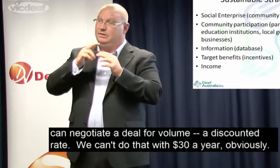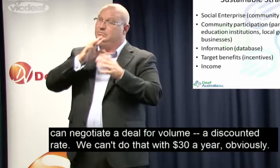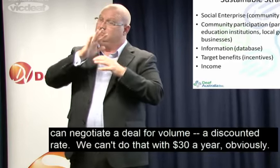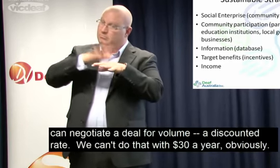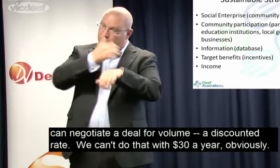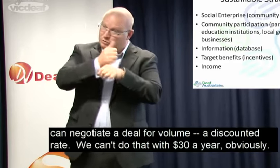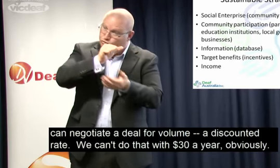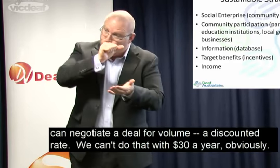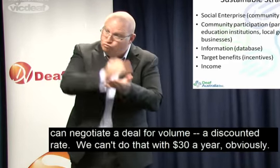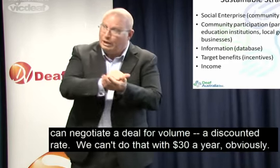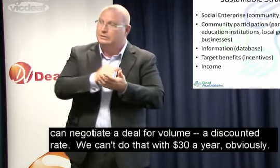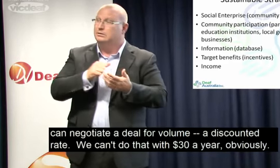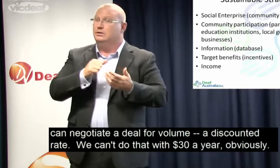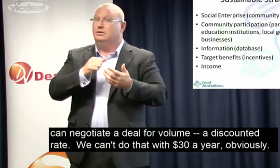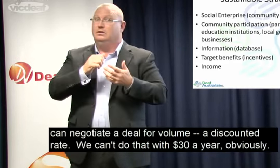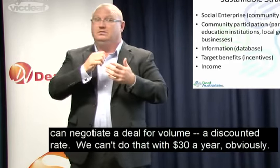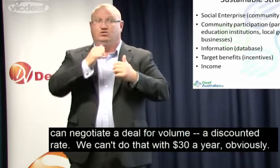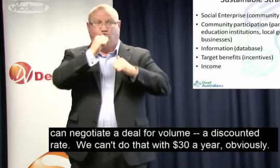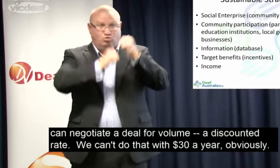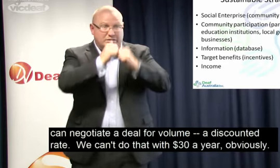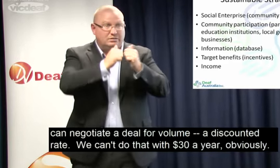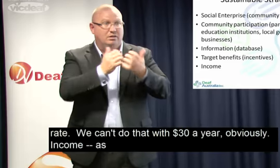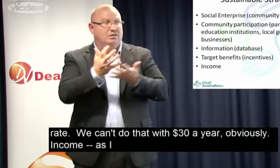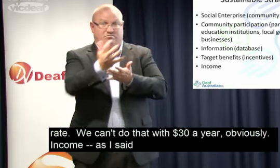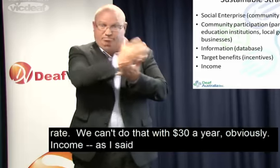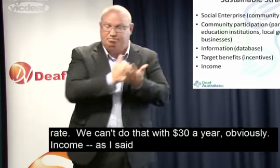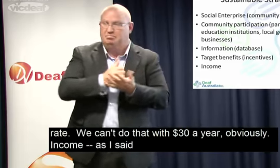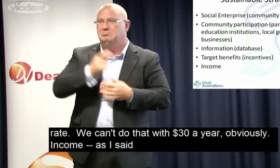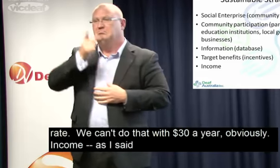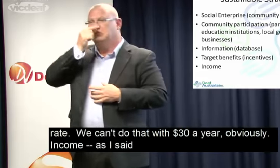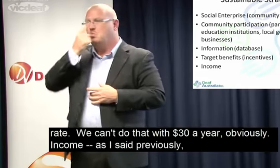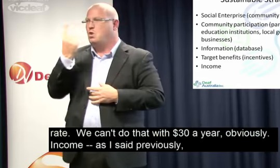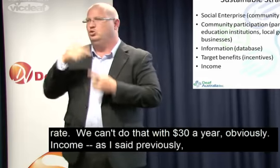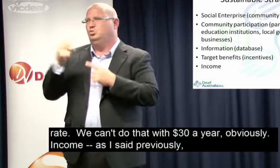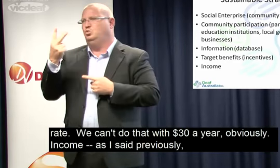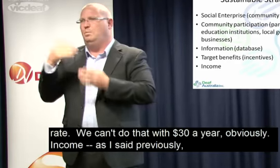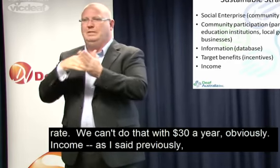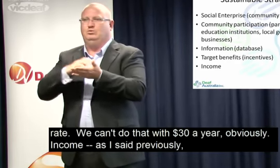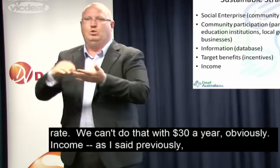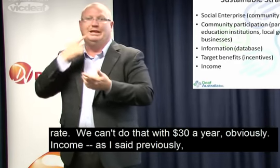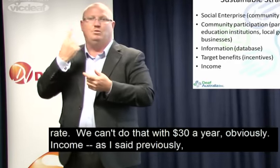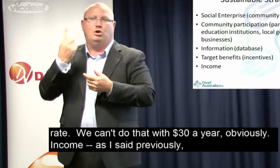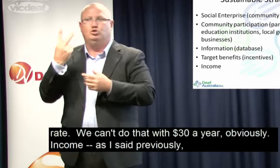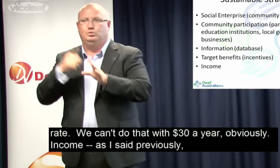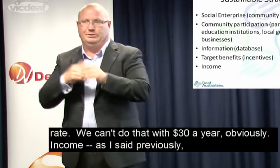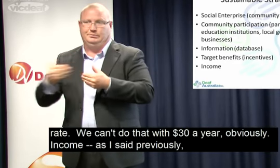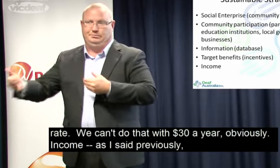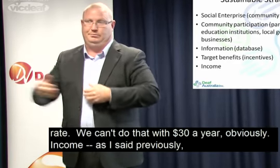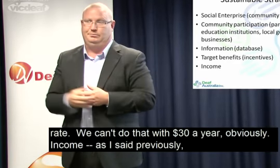As I said previously, if it's established appropriately, we have a robust structure. We could earn $1 to $2